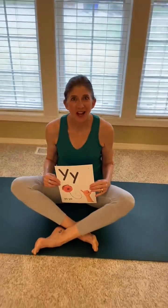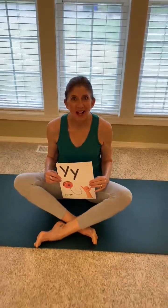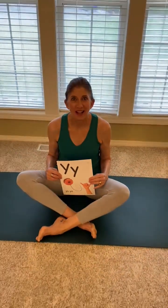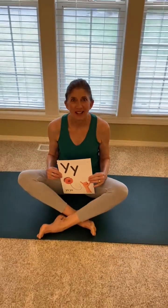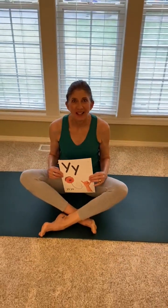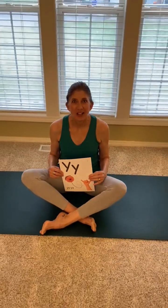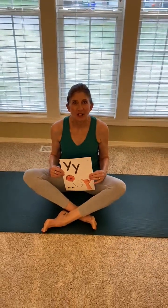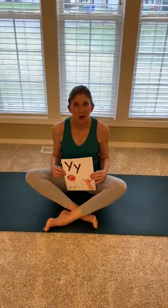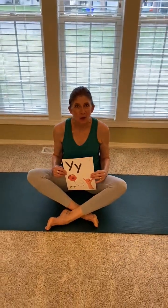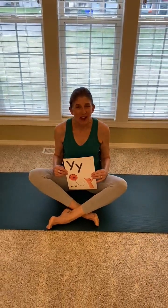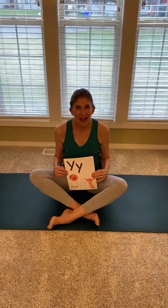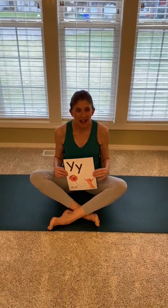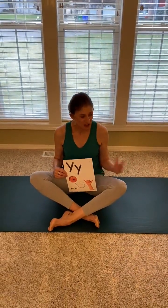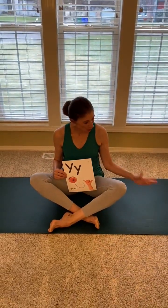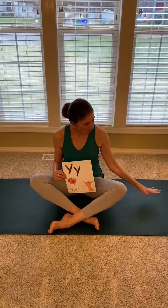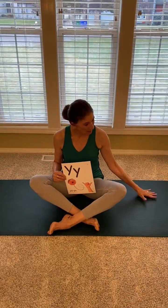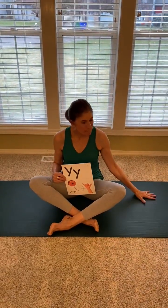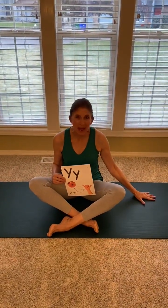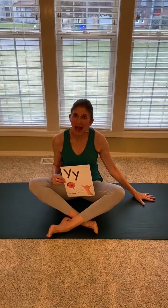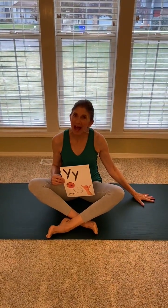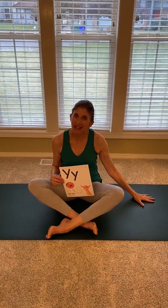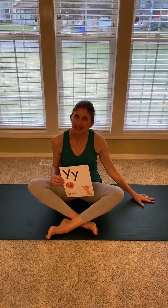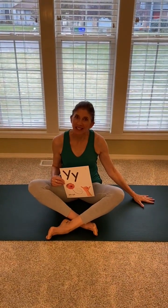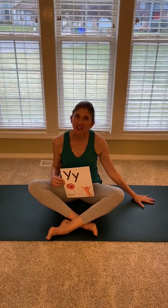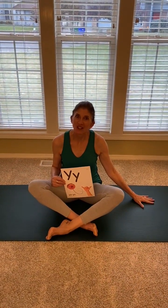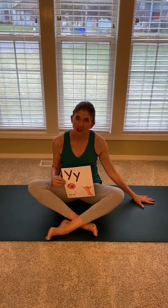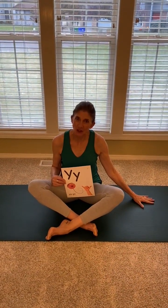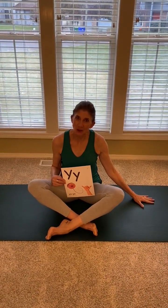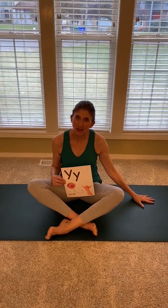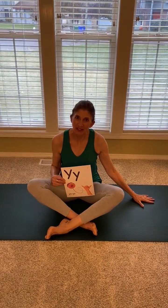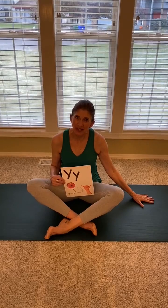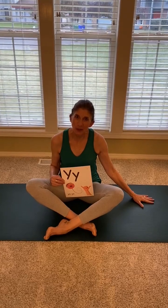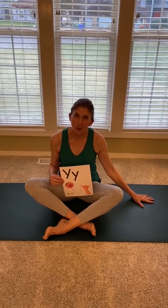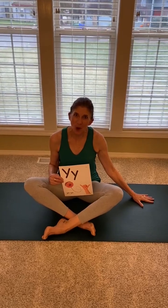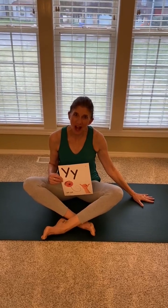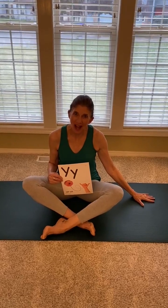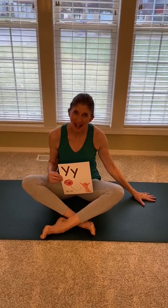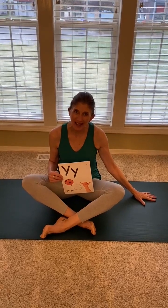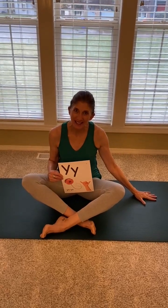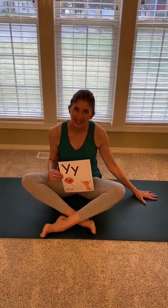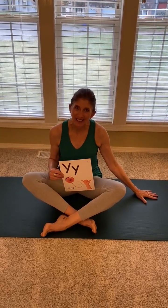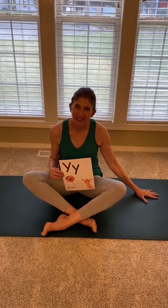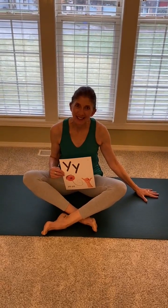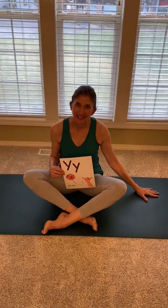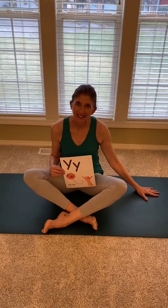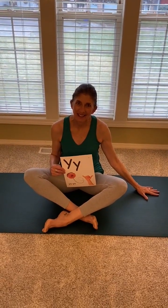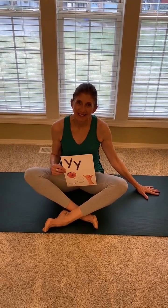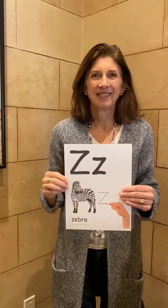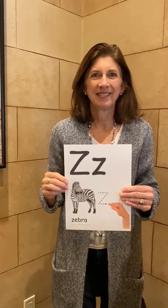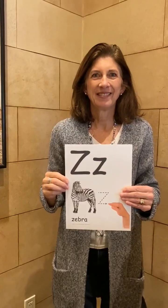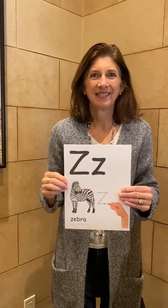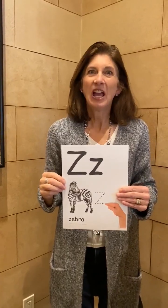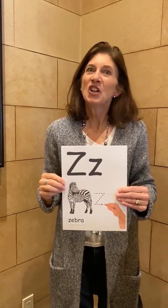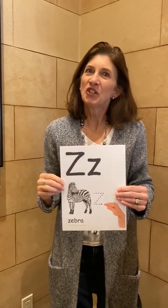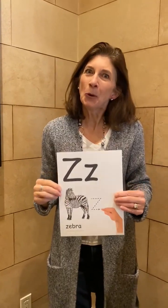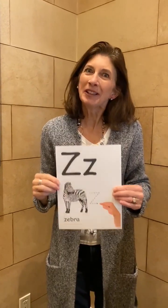Yoga. Yoga and yoga mat starts with the letter Y. Do you know what letter